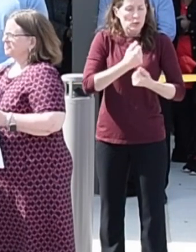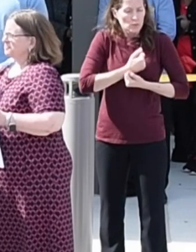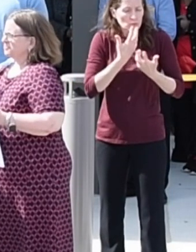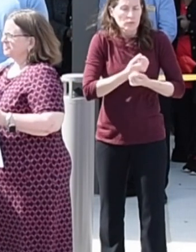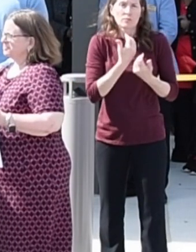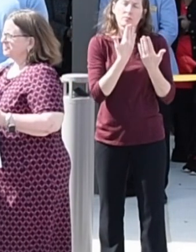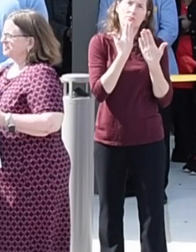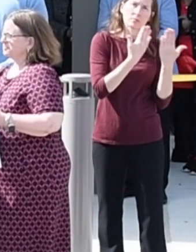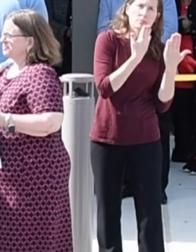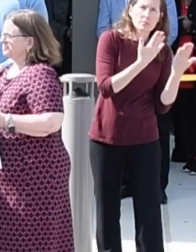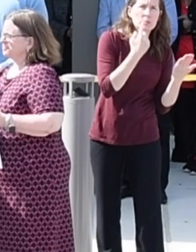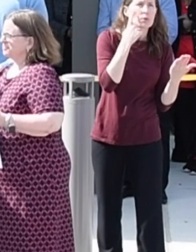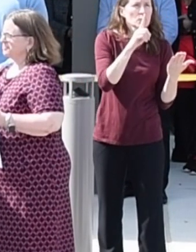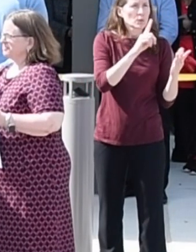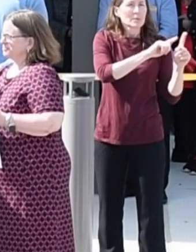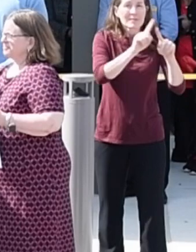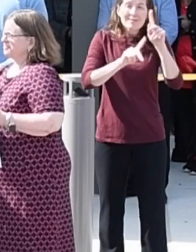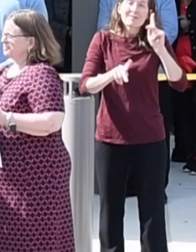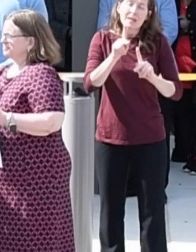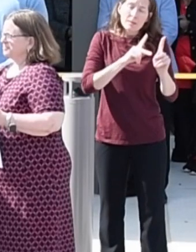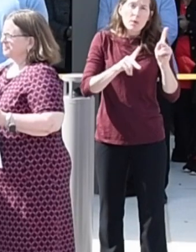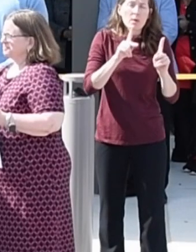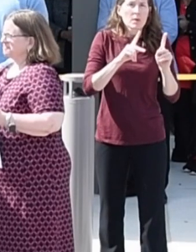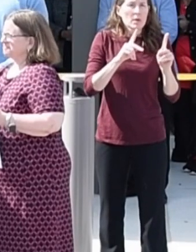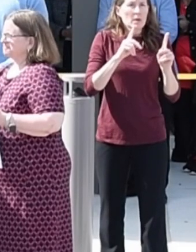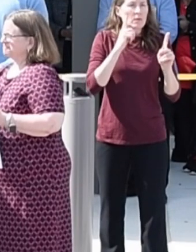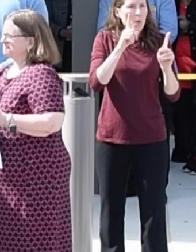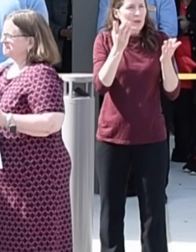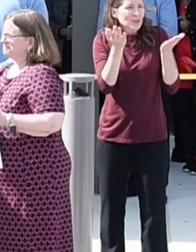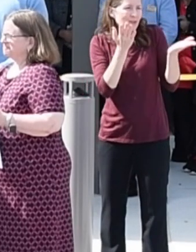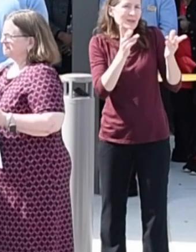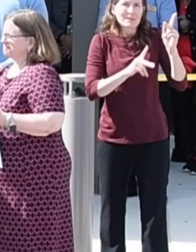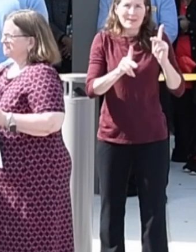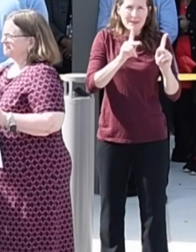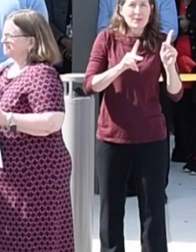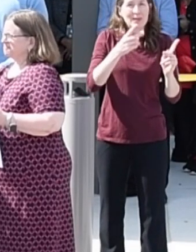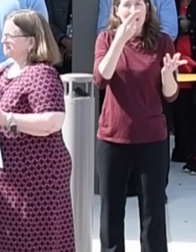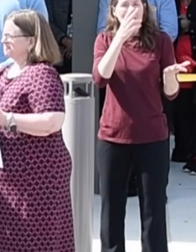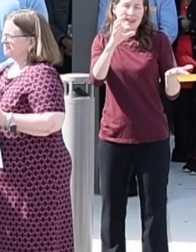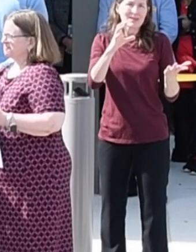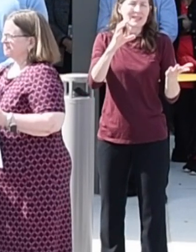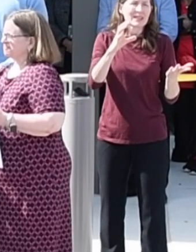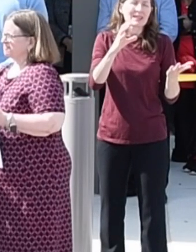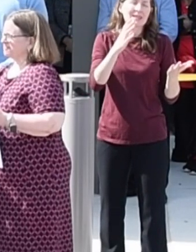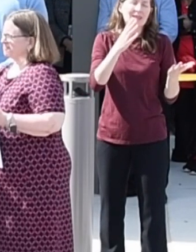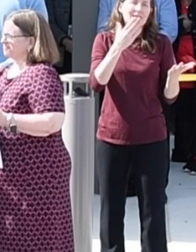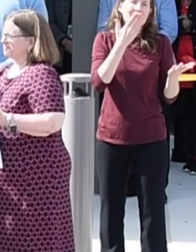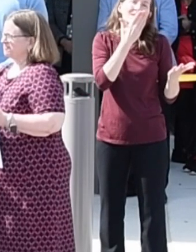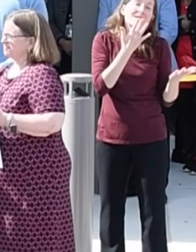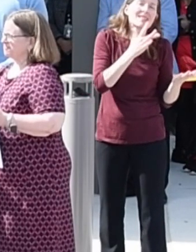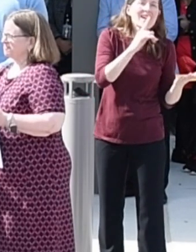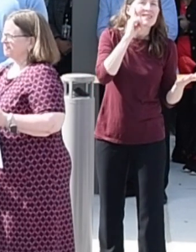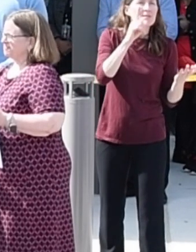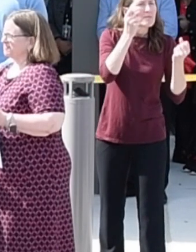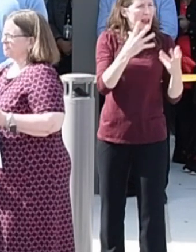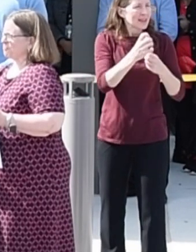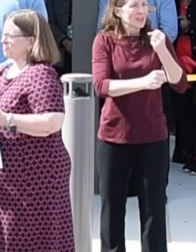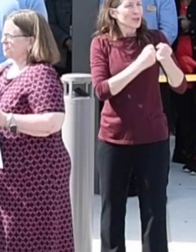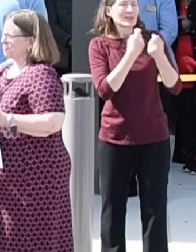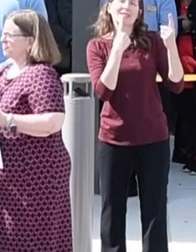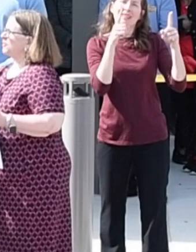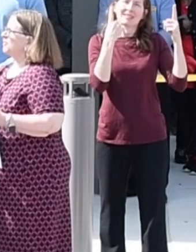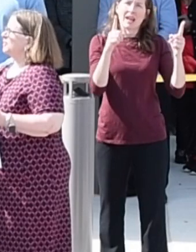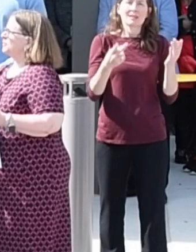meet the needs of the 50-plus community in Howard County, congratulations and best wishes for many more years of continued progress and success. Signed